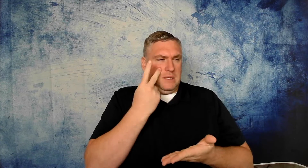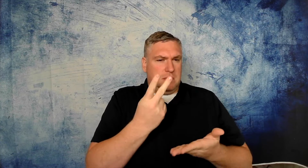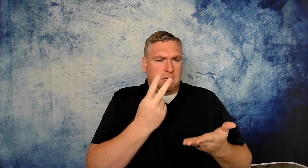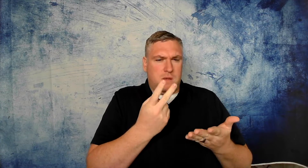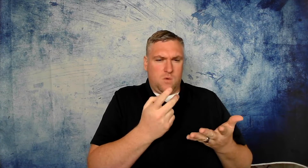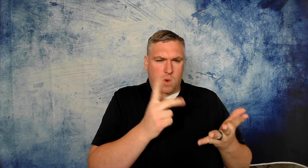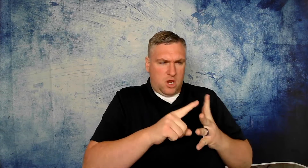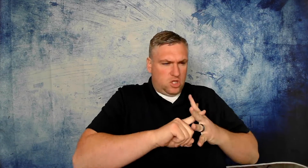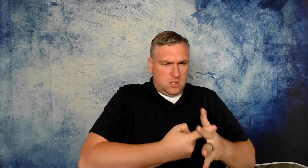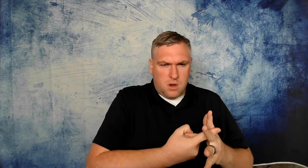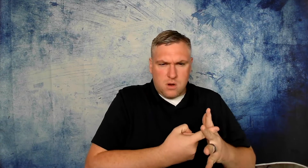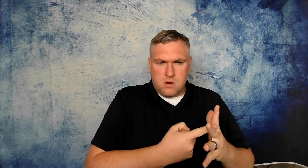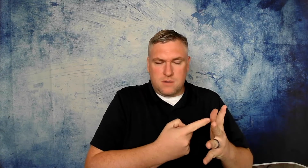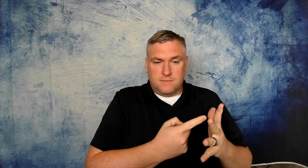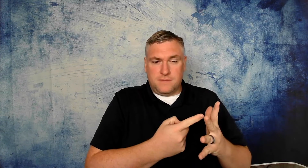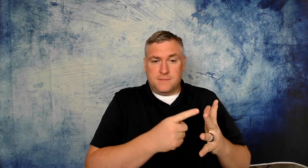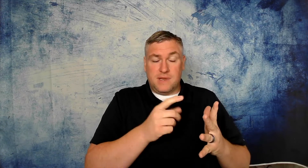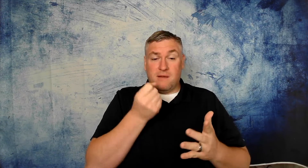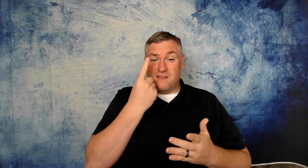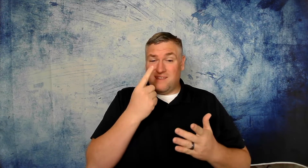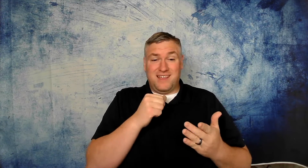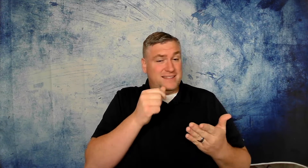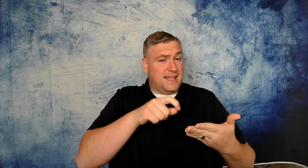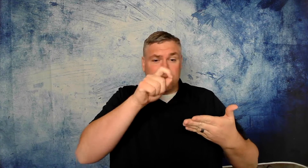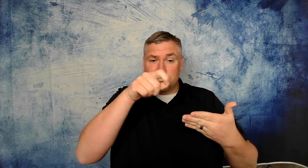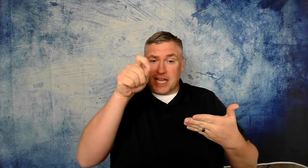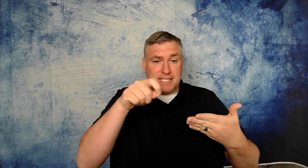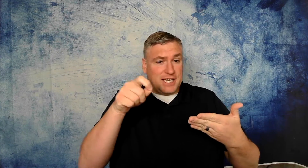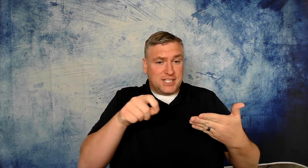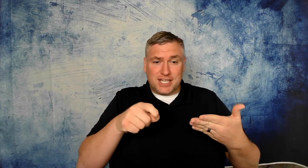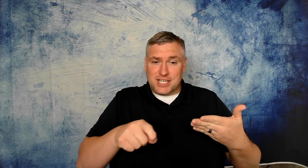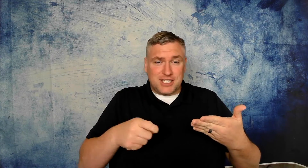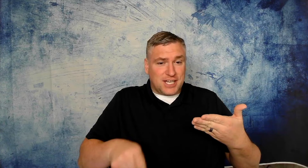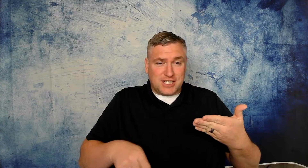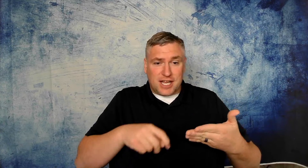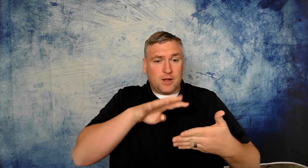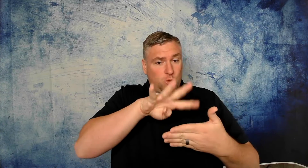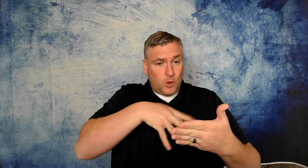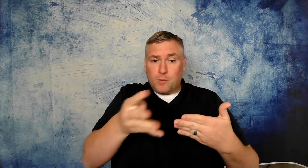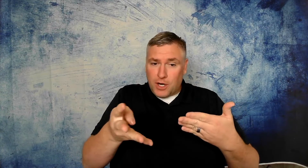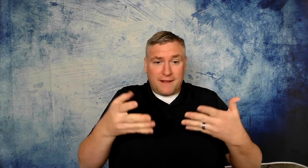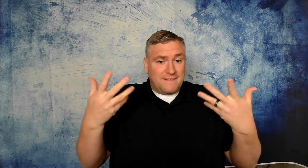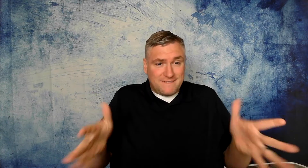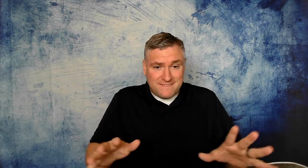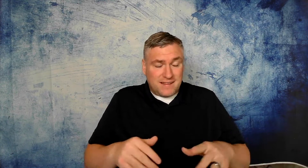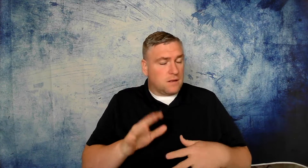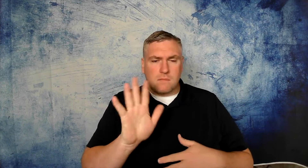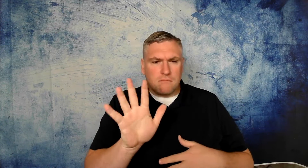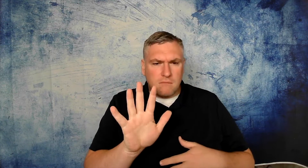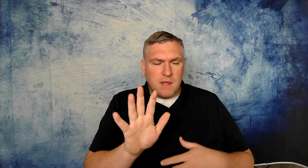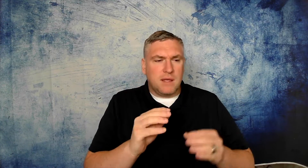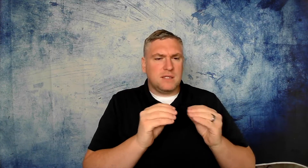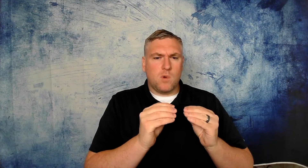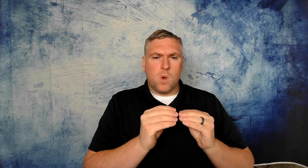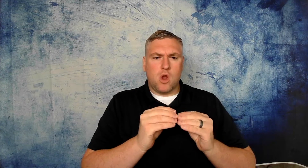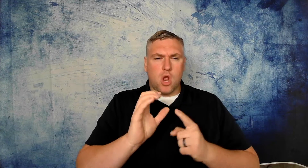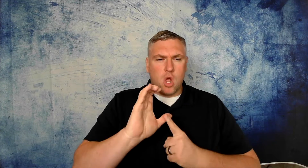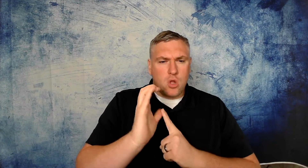The steps help us know where to start. Now, it's not some kind of checklist. It's not a rubric. It's more of